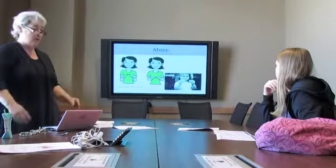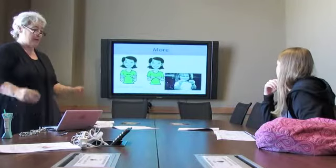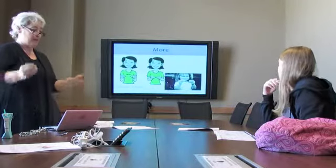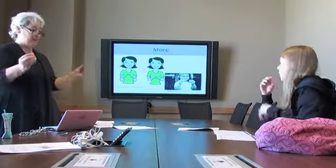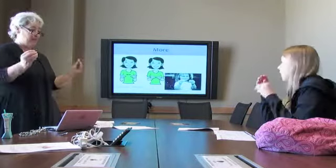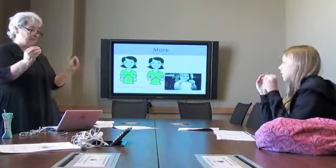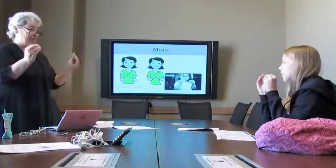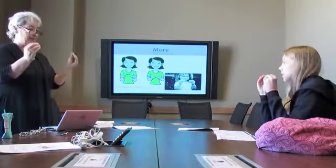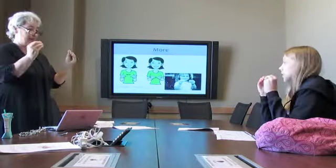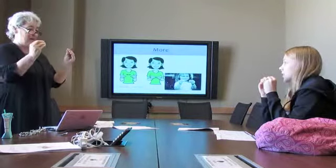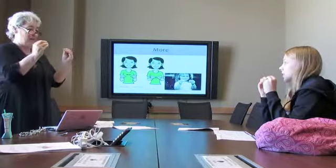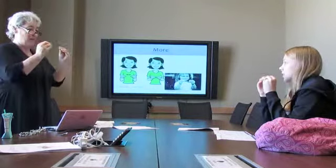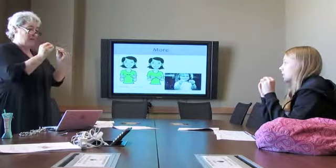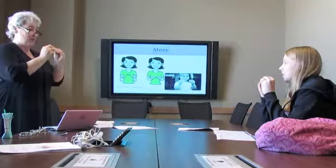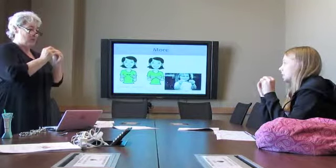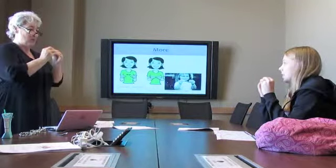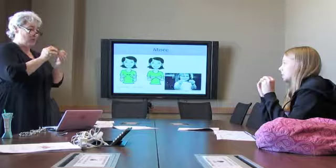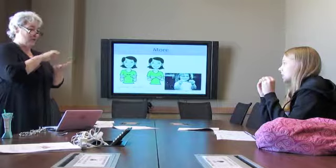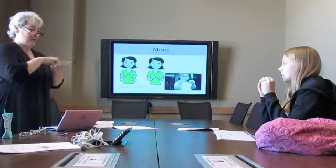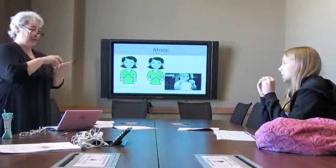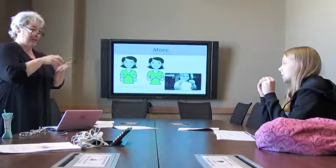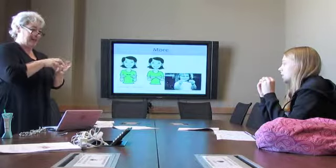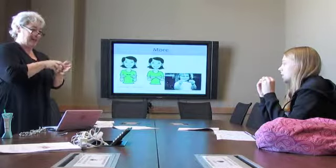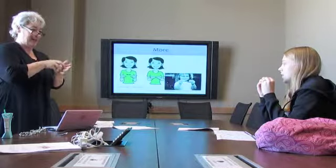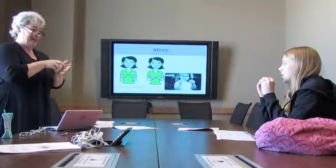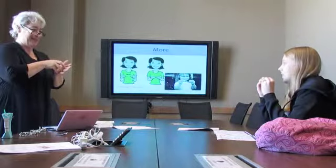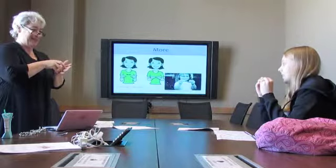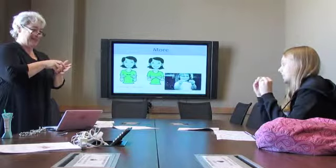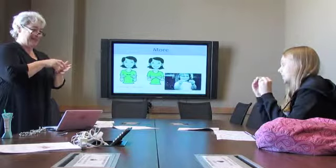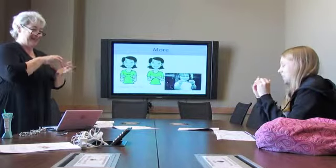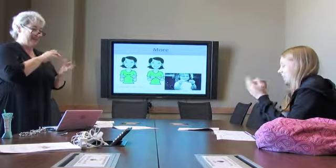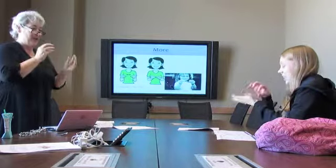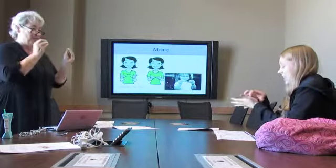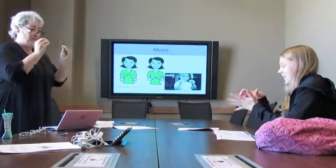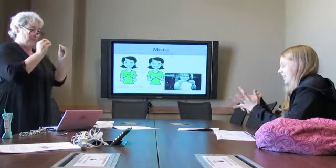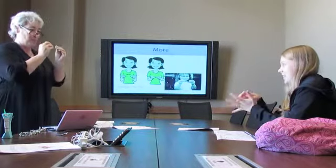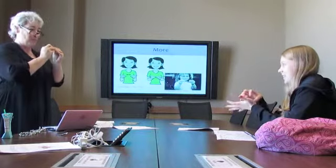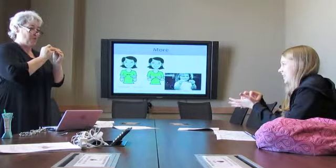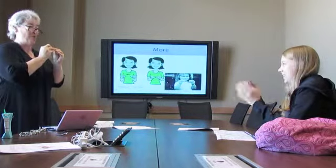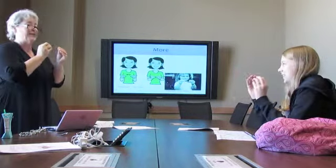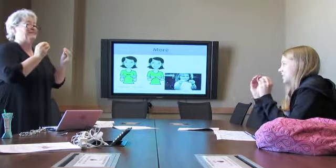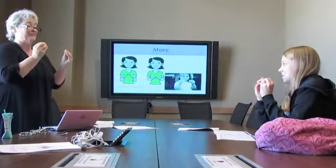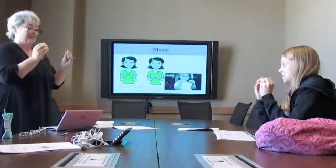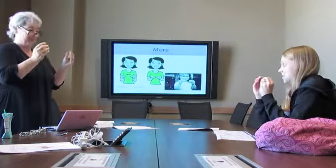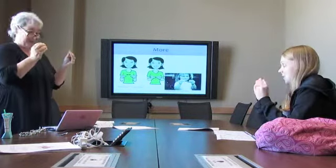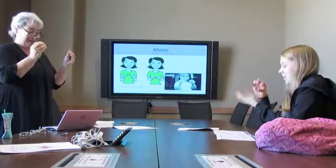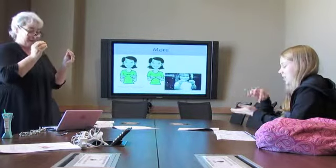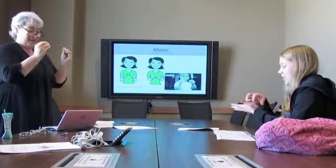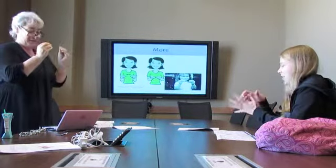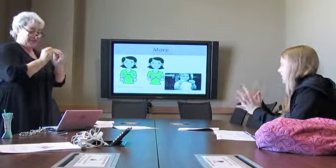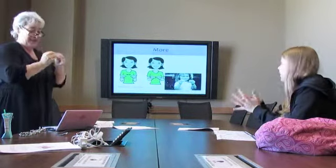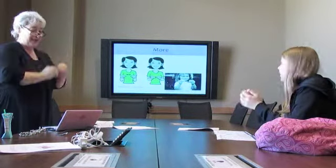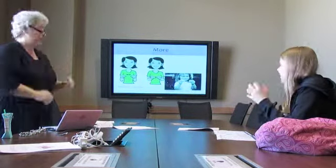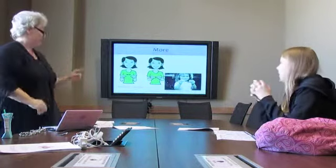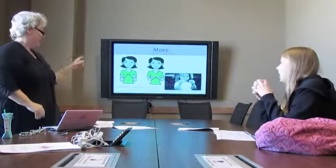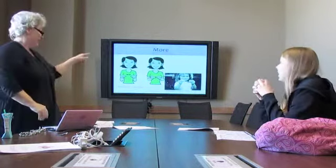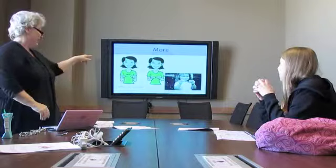More. Babies often want more cookies. More. And you see right there